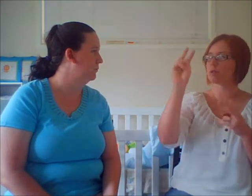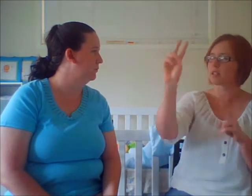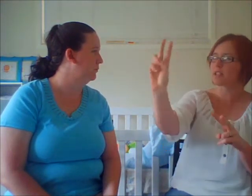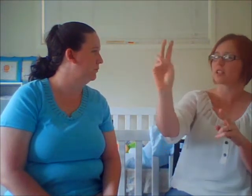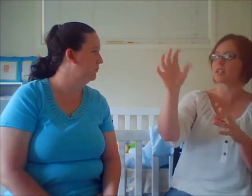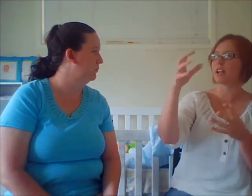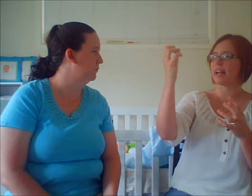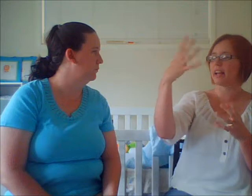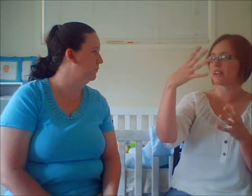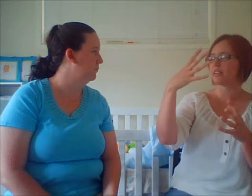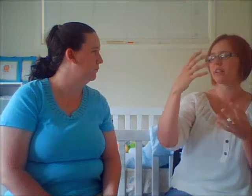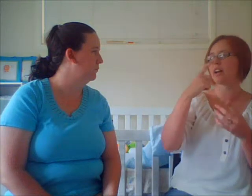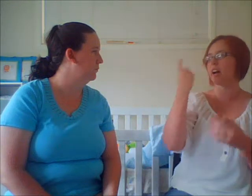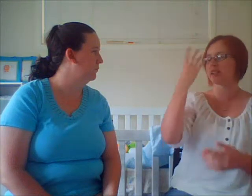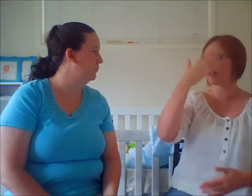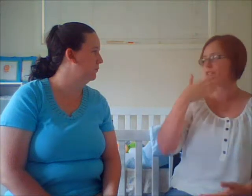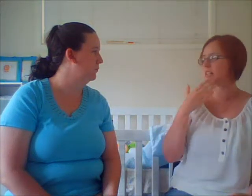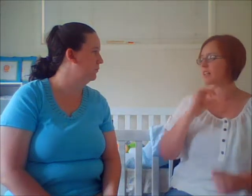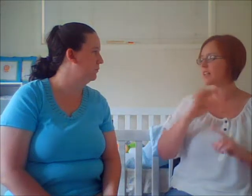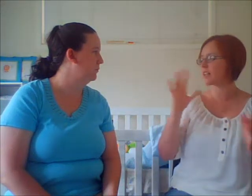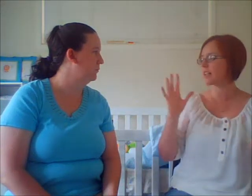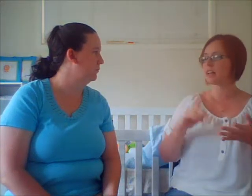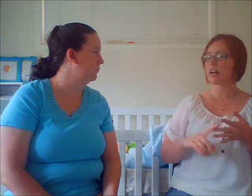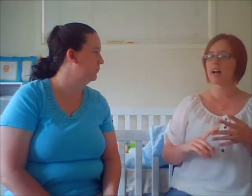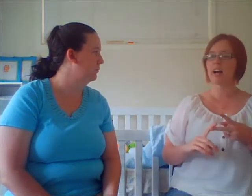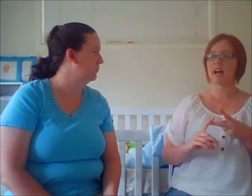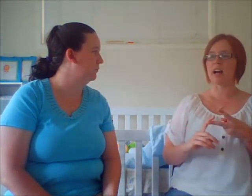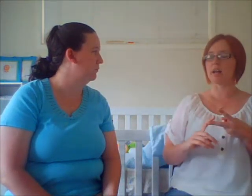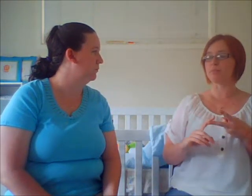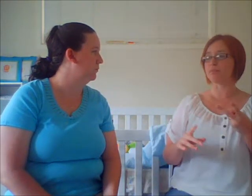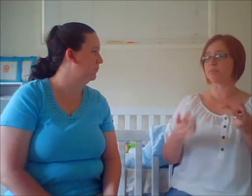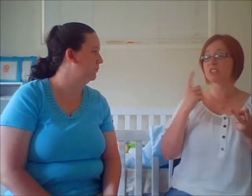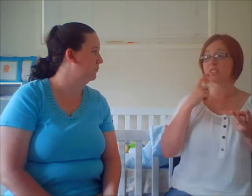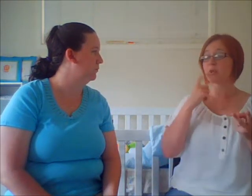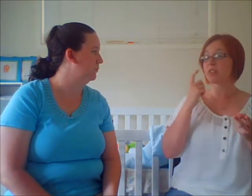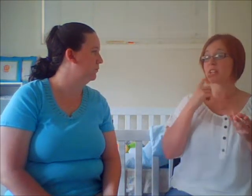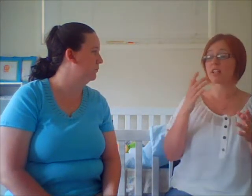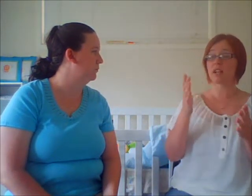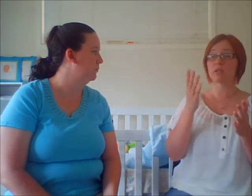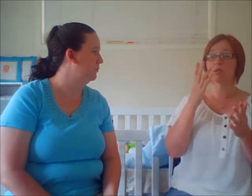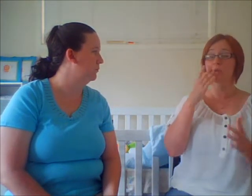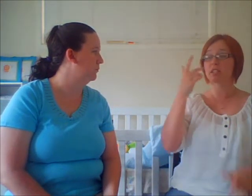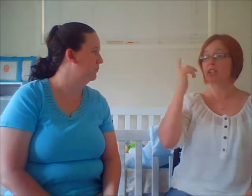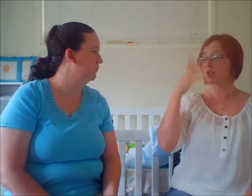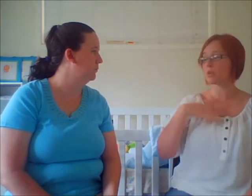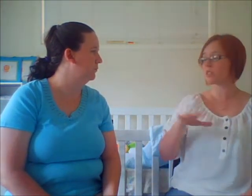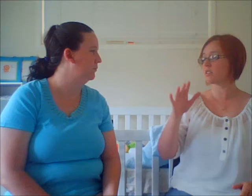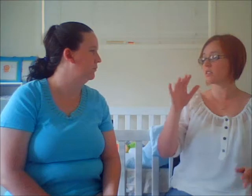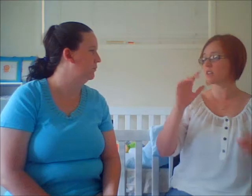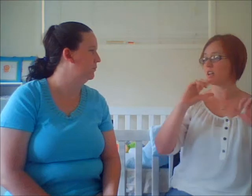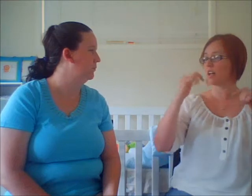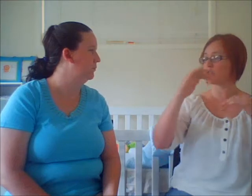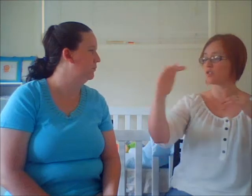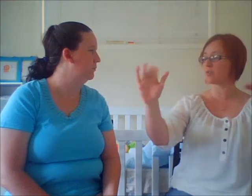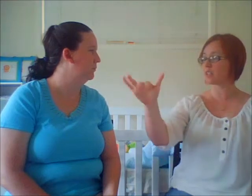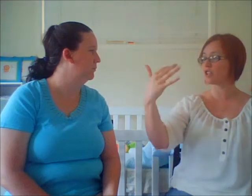to stare into glare and can't see the face clearly. Just simple things like when the teacher wants the classroom's